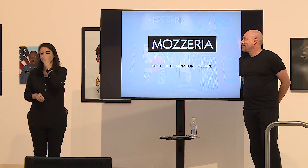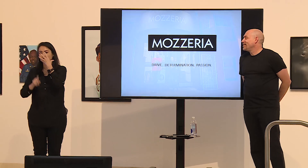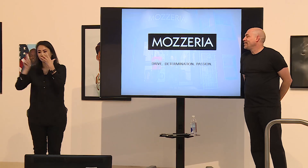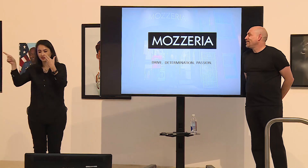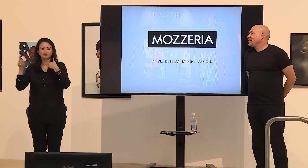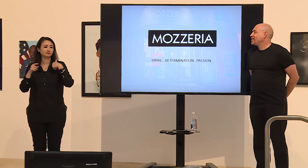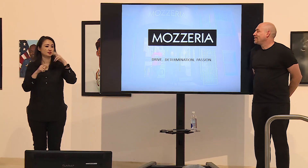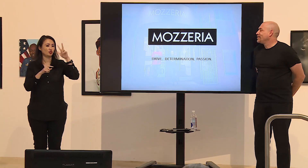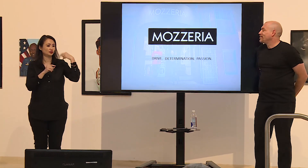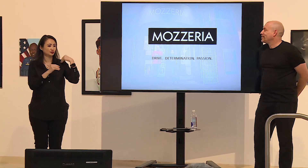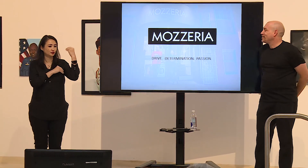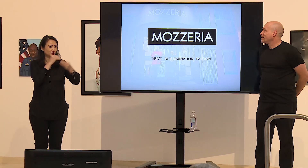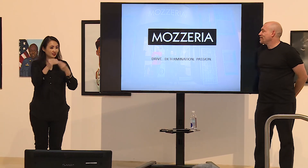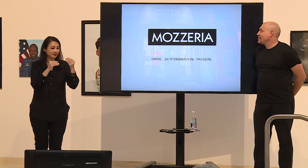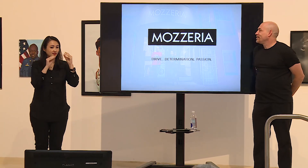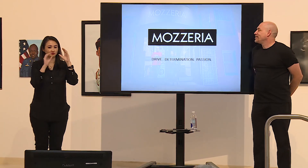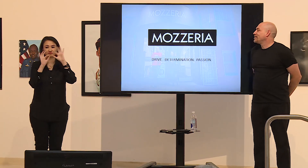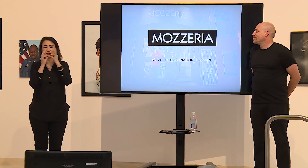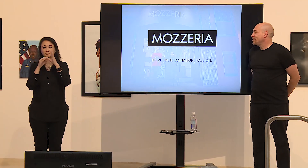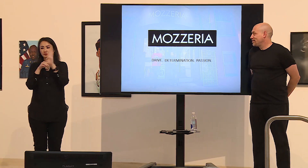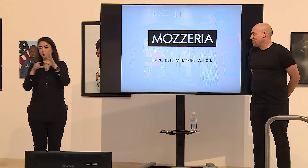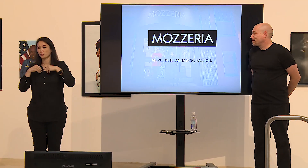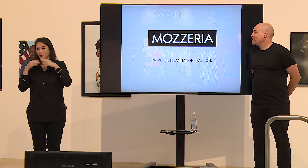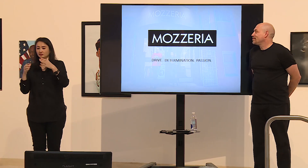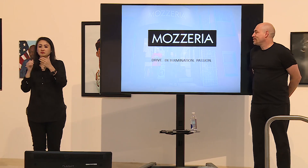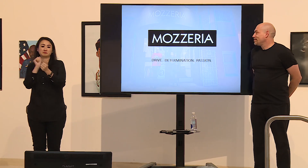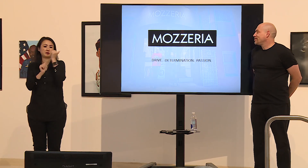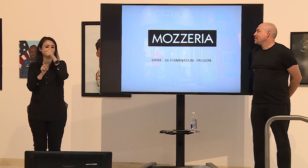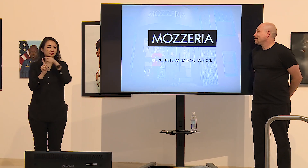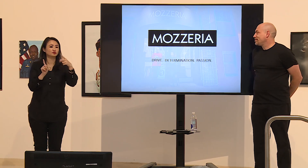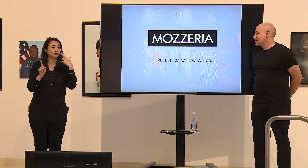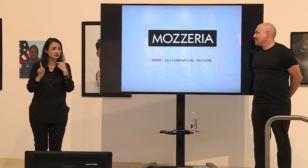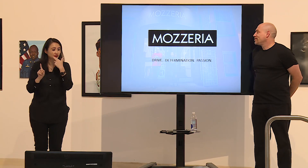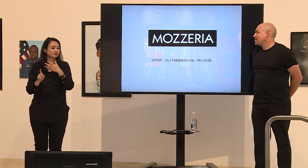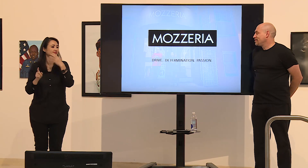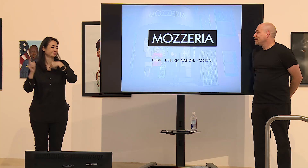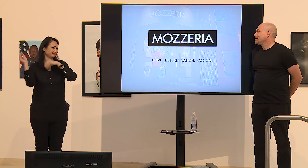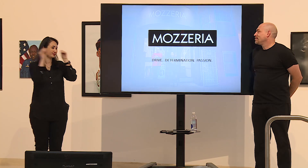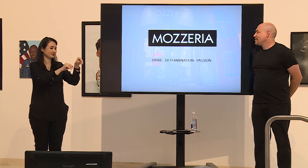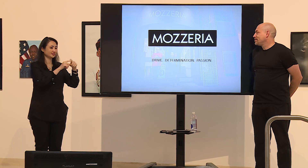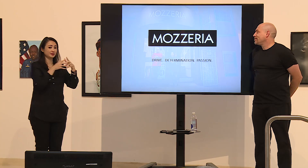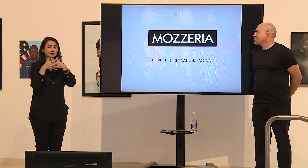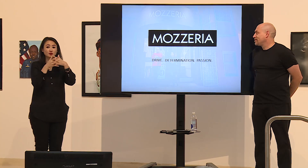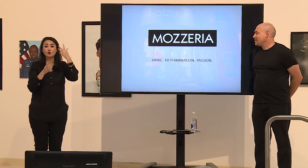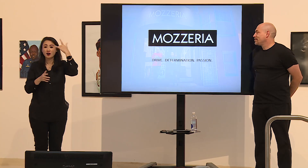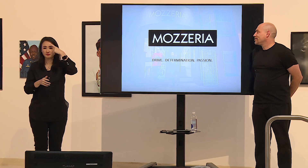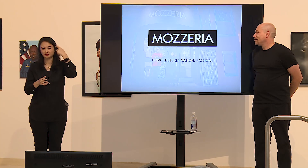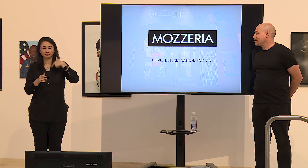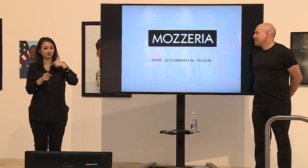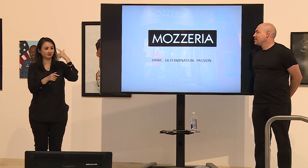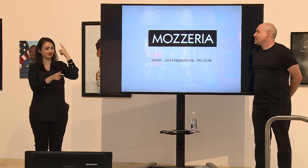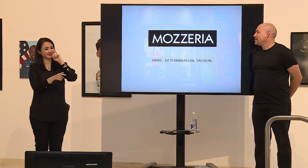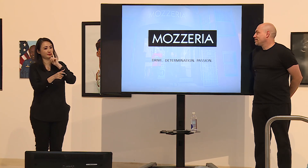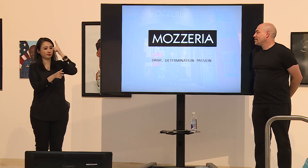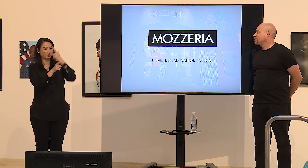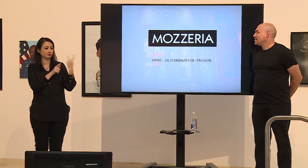in Hong Kong, third generation Hong Kong, and business owners, and associated with